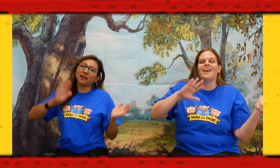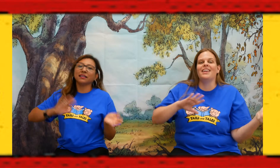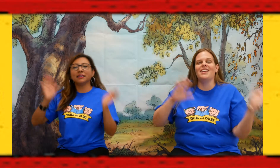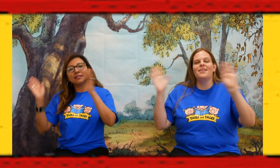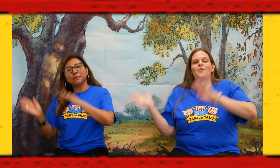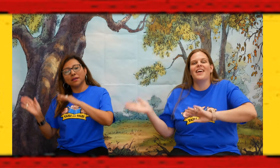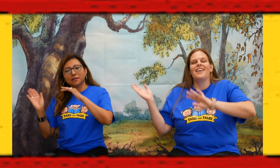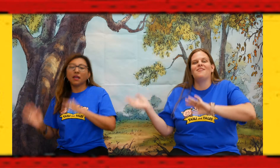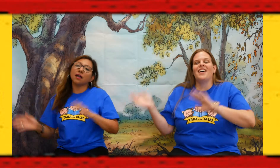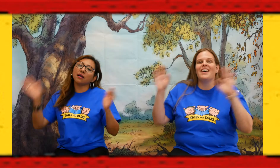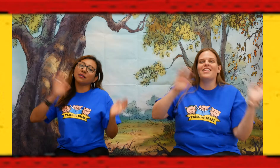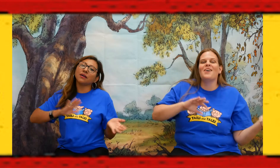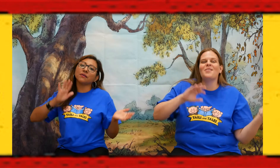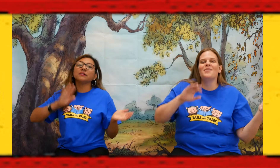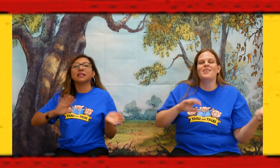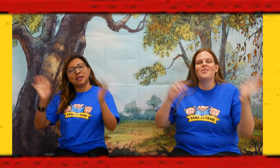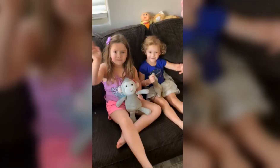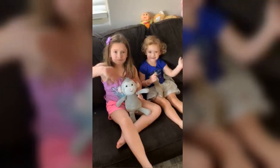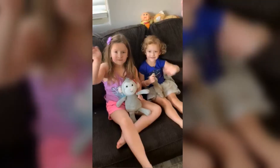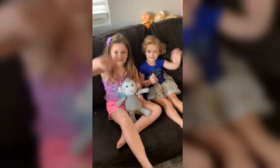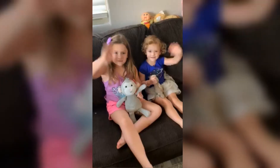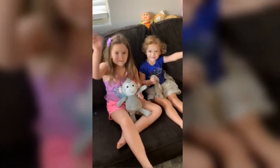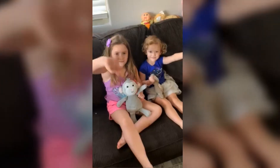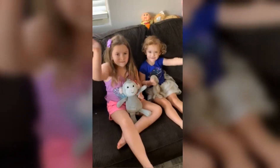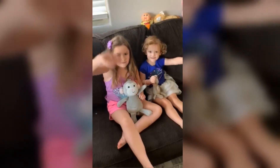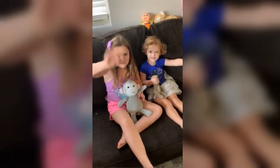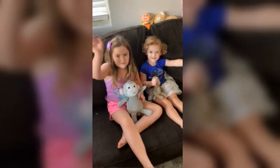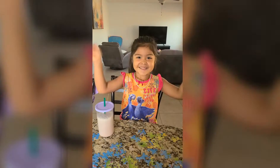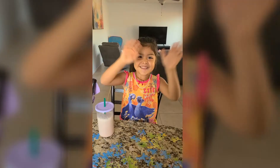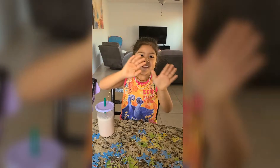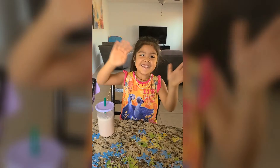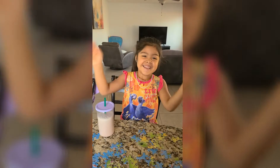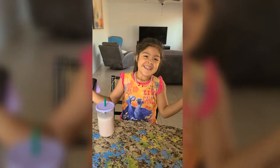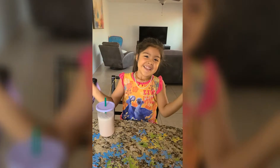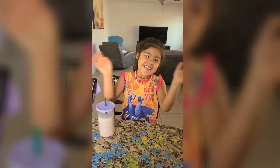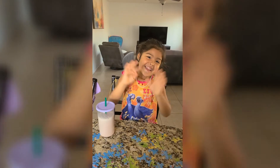Everybody wave hello, wave hello, wave hello.